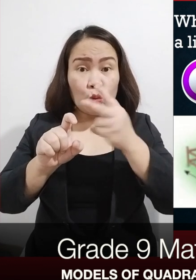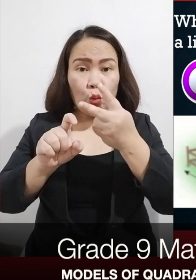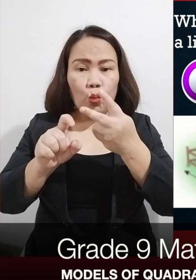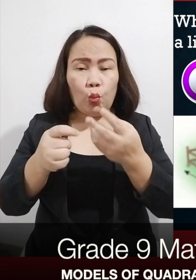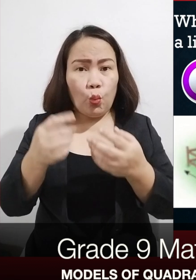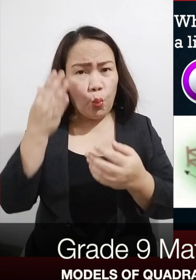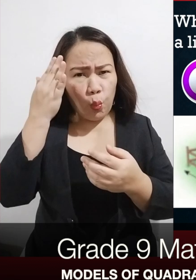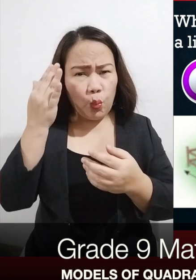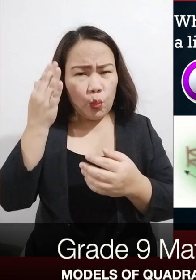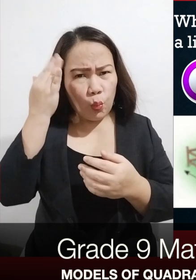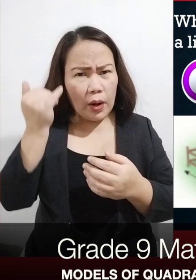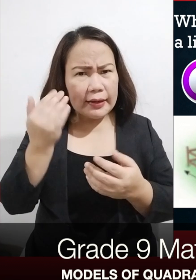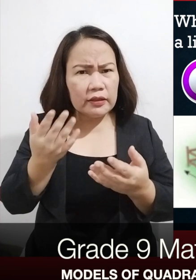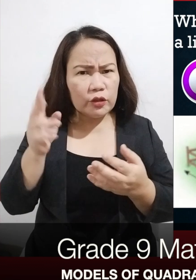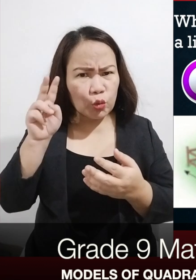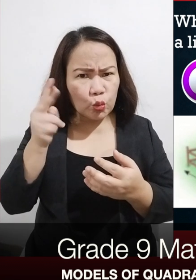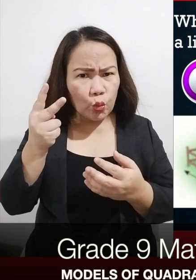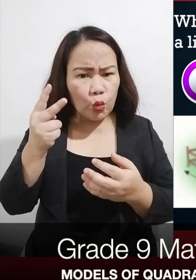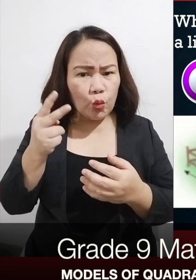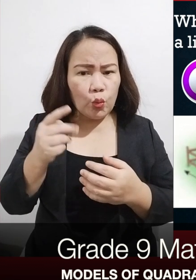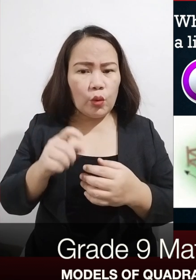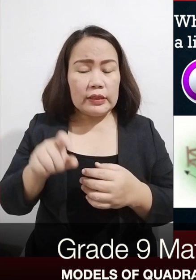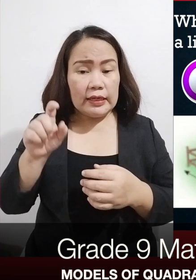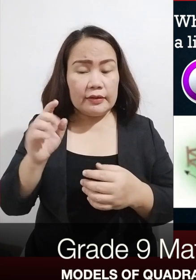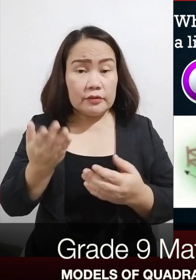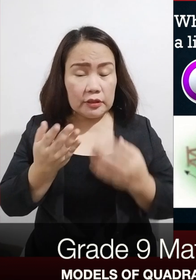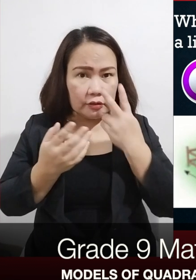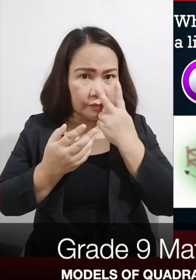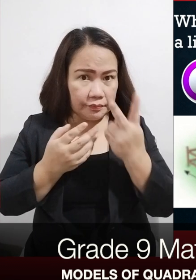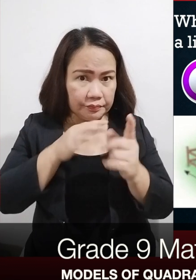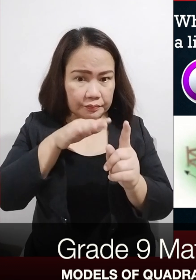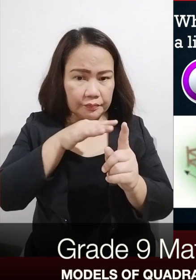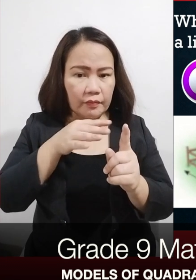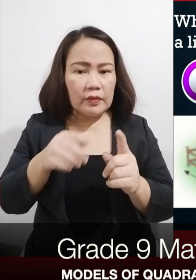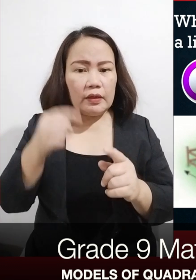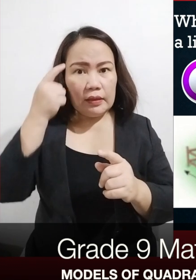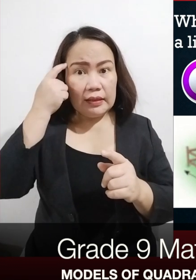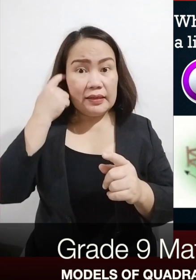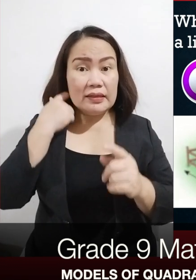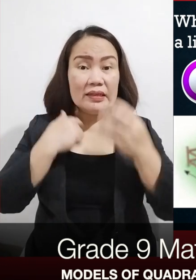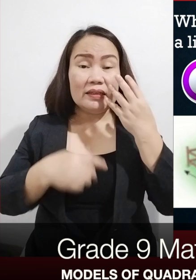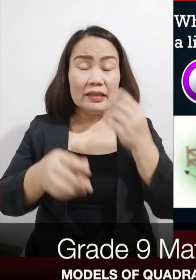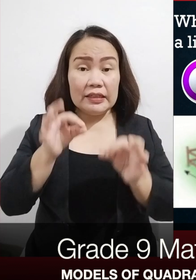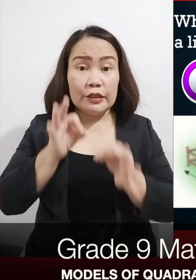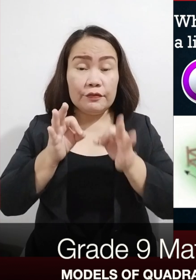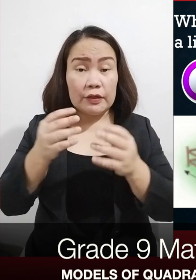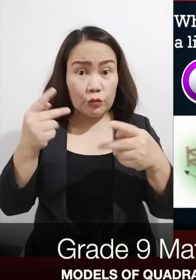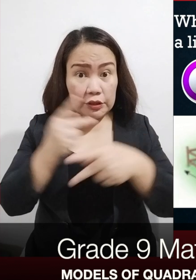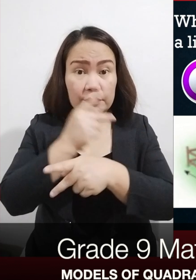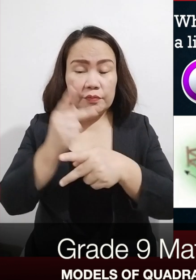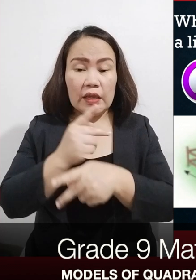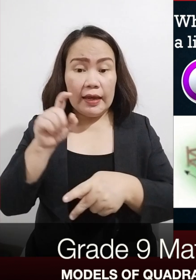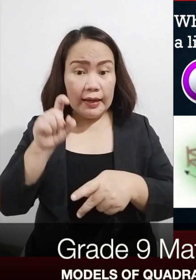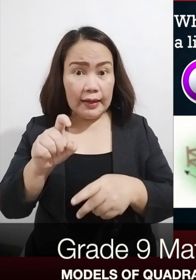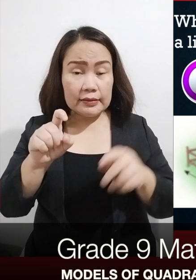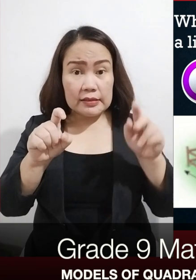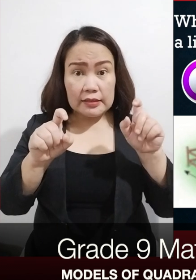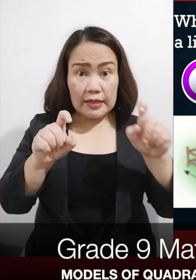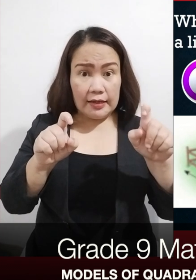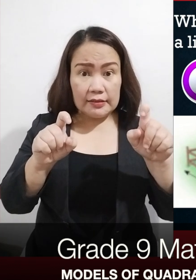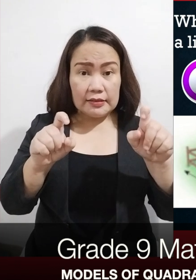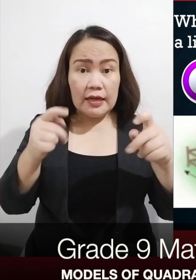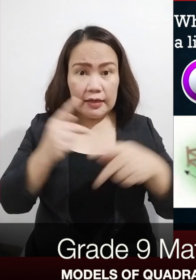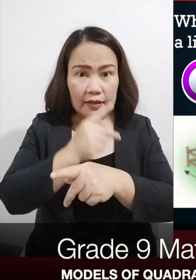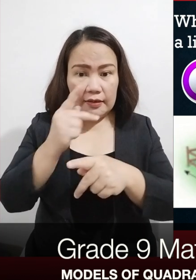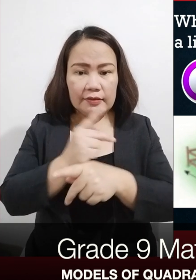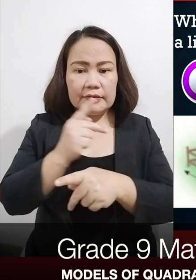nyo, asa ng 2? The exponent is just 1. Okay, so, pag sinimplify natin to, pag minultiply natin siya, we